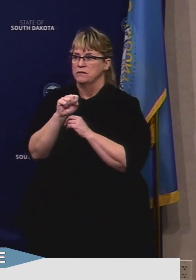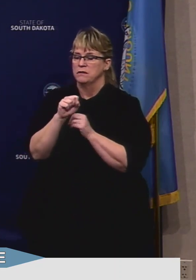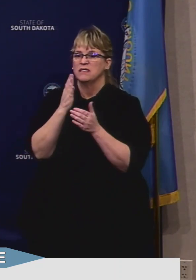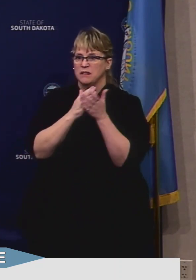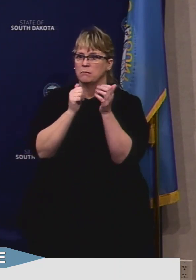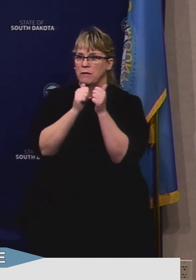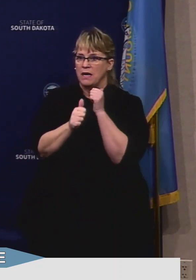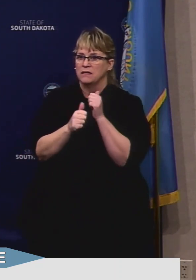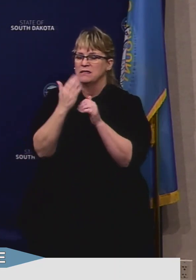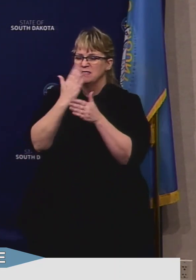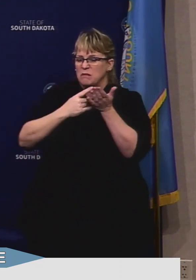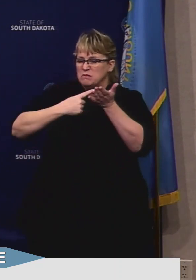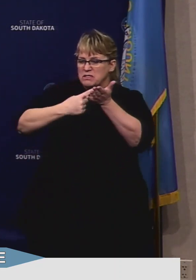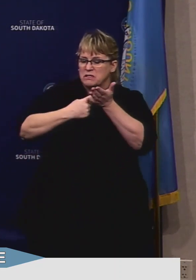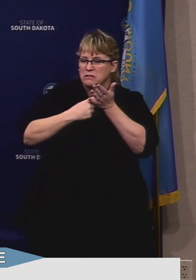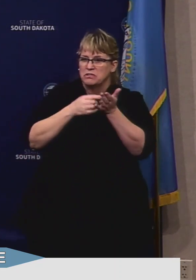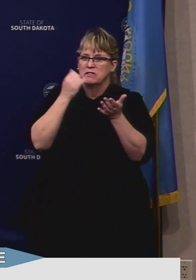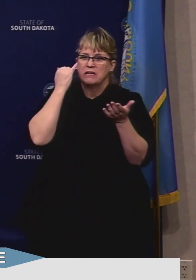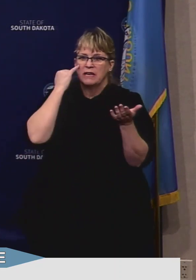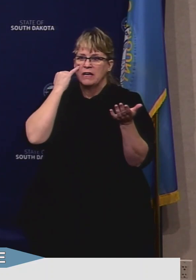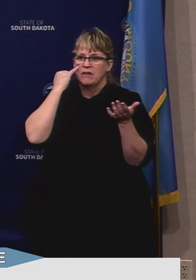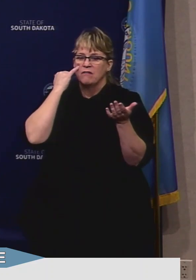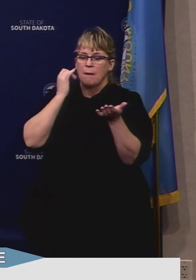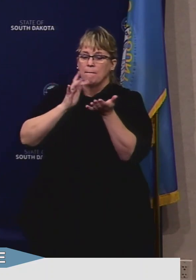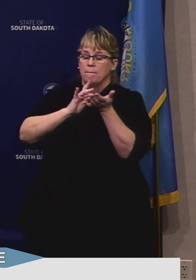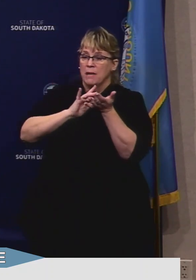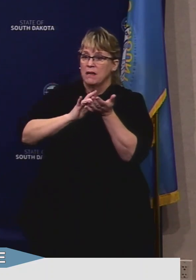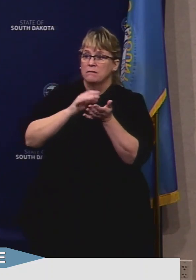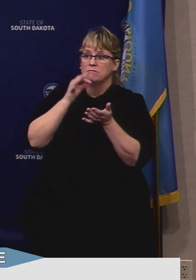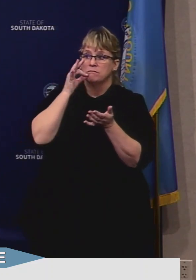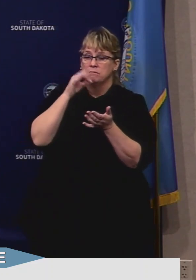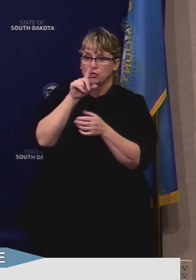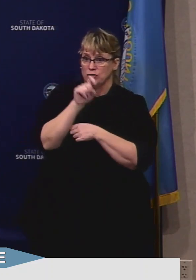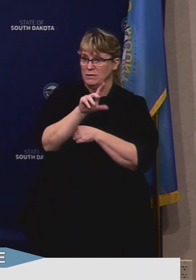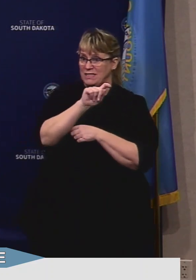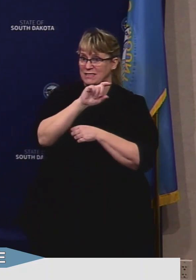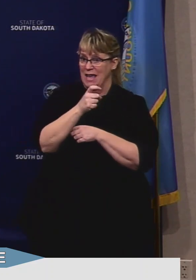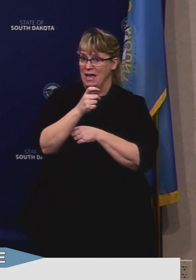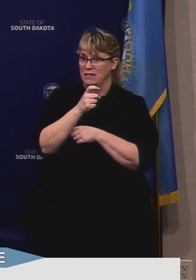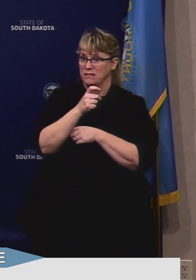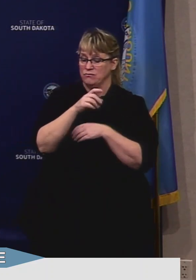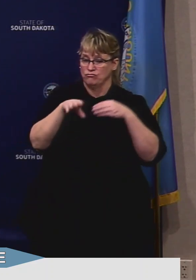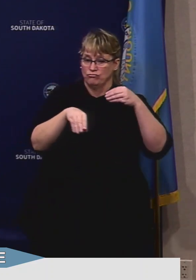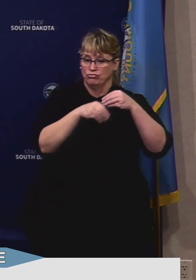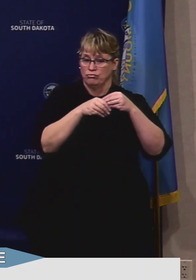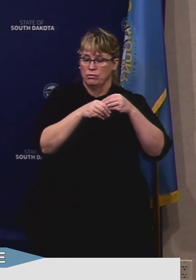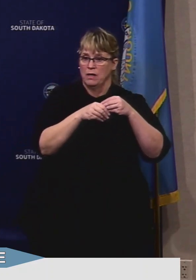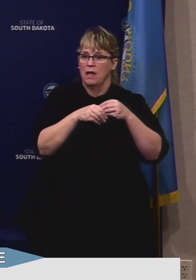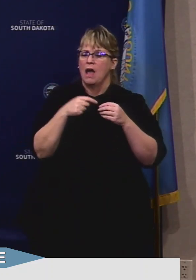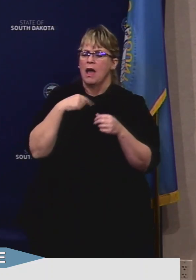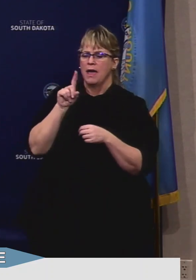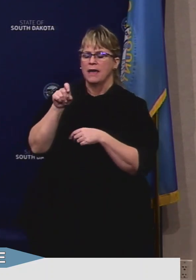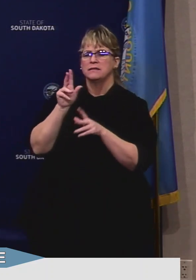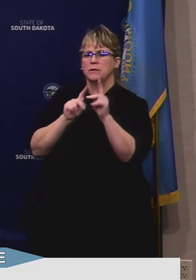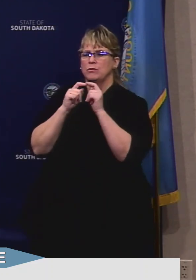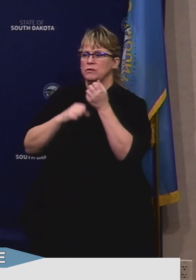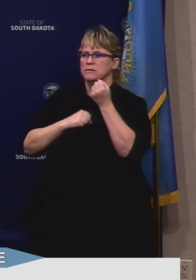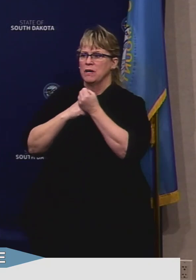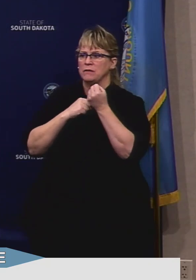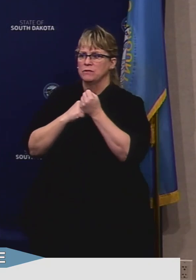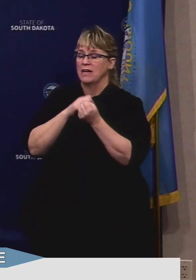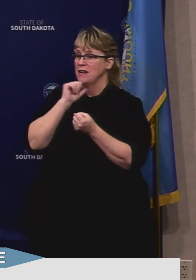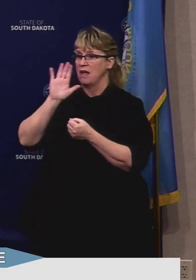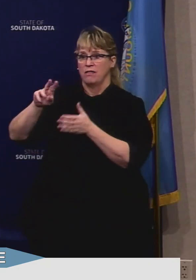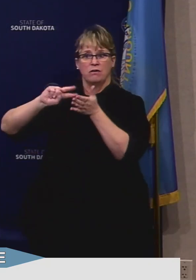some talk here and there about whether or not medical marijuana should be taxed. I've asked the people who sponsored the legislation. They said that was not